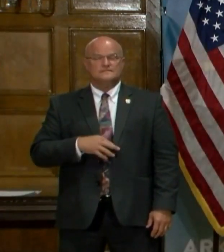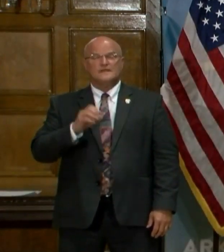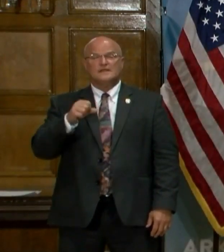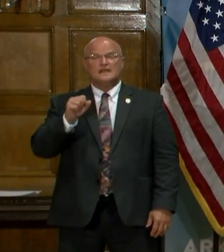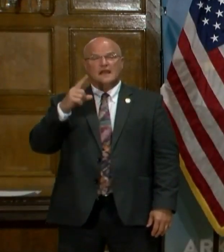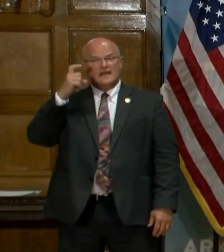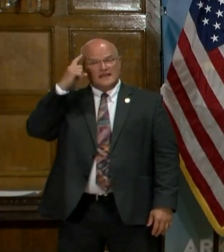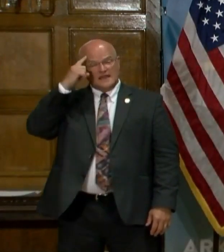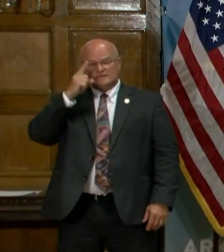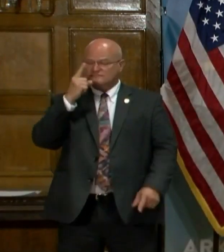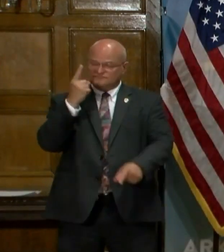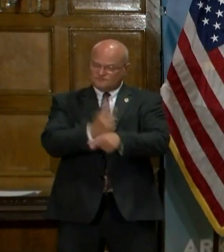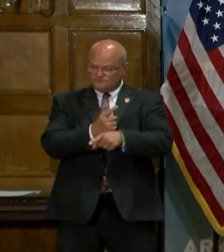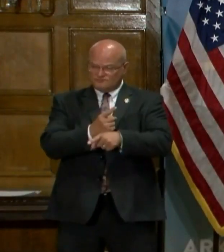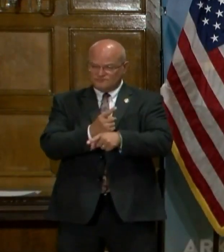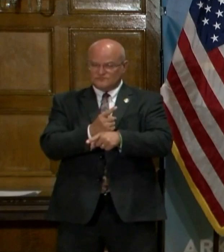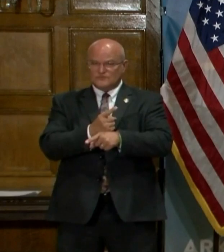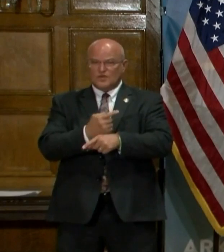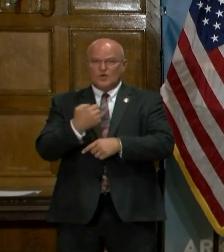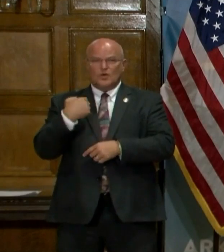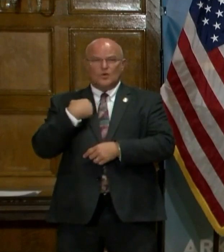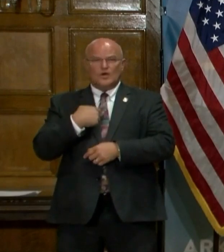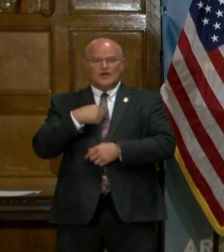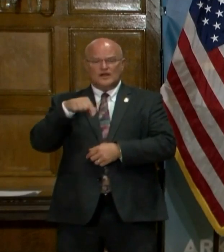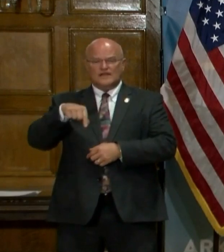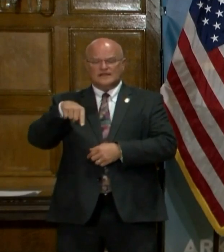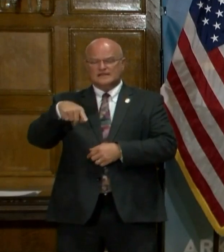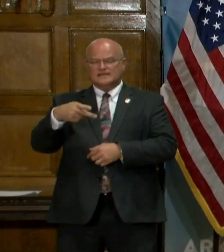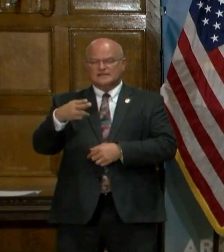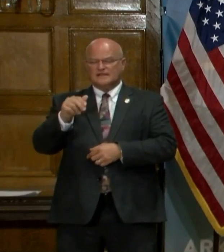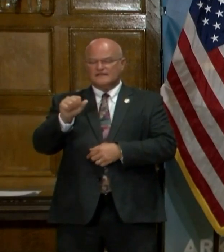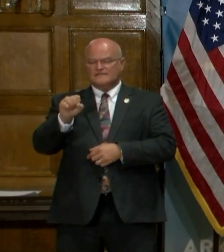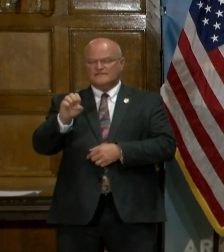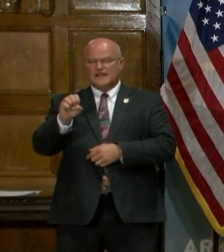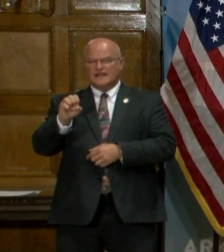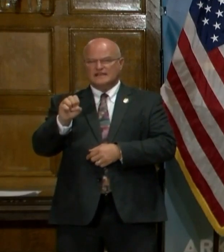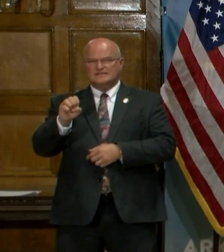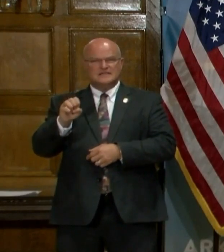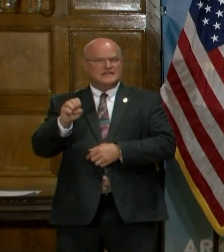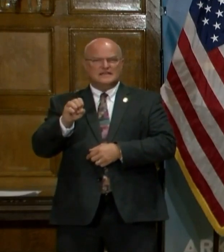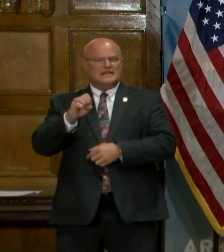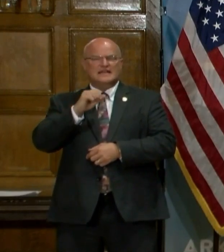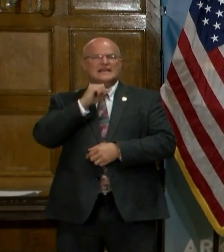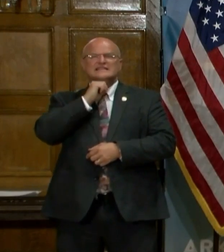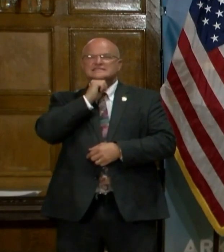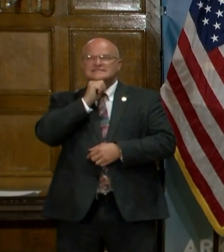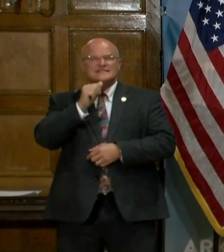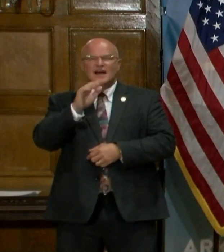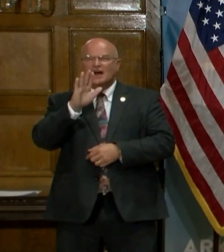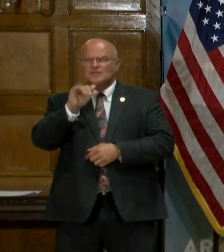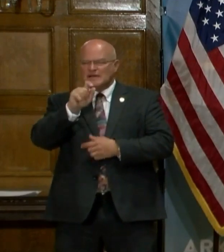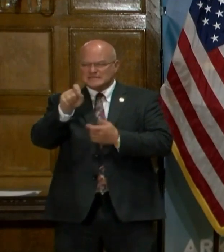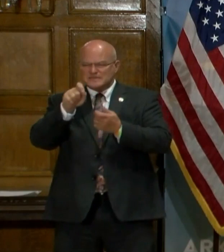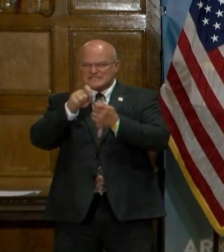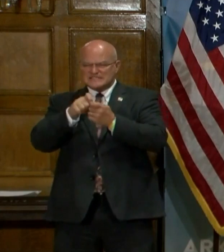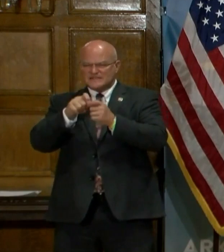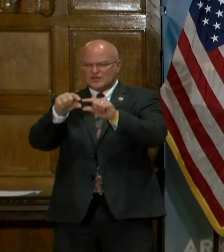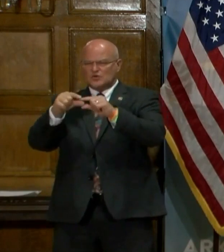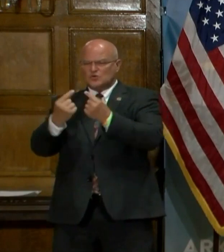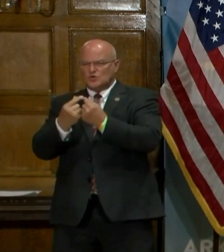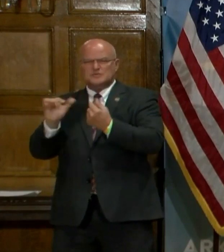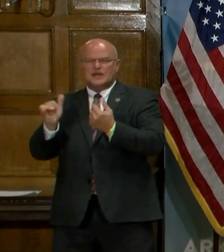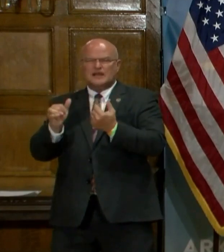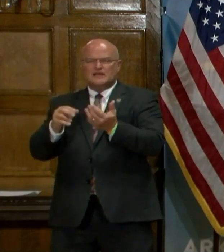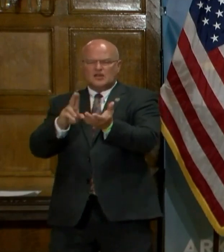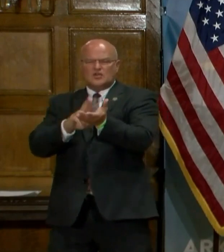Yes, the governor's absolutely right. We're at a phase of this epidemic where we're not seeing this being driven primarily by a specific setting like